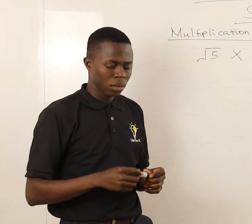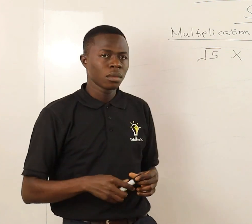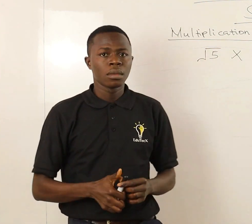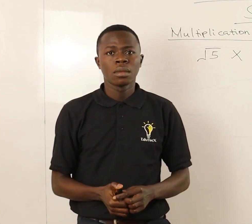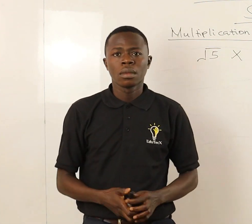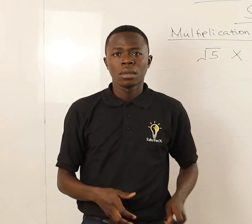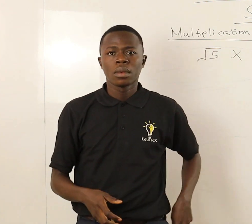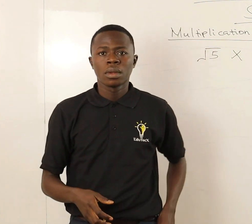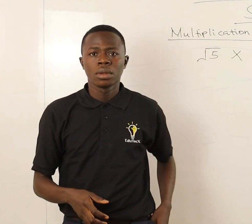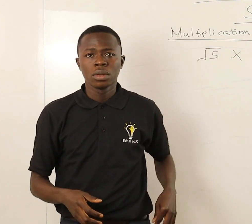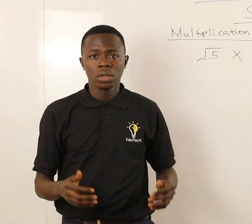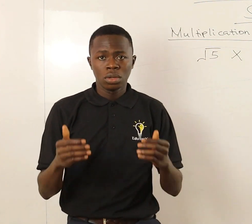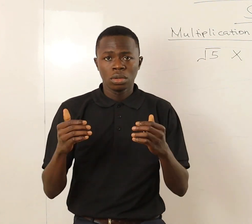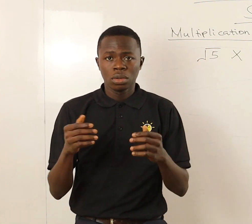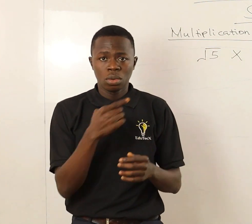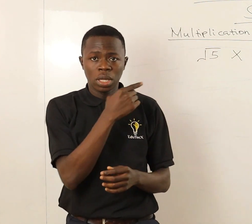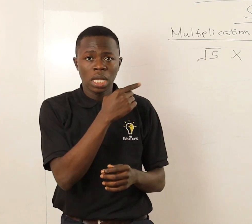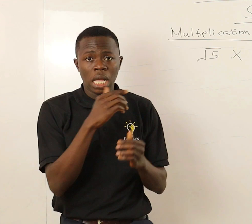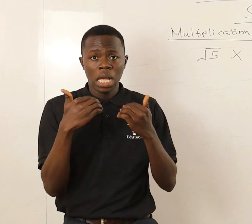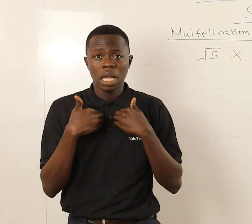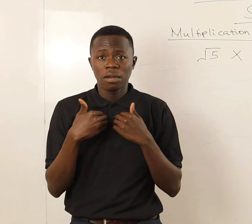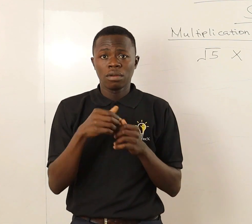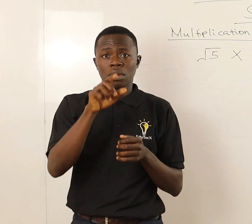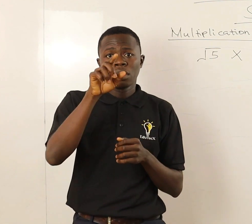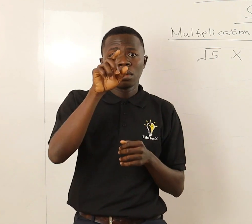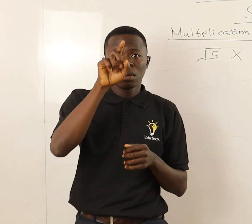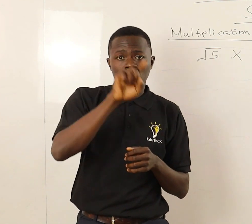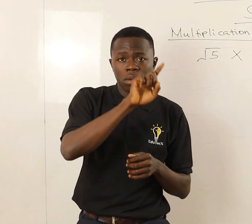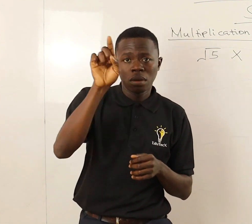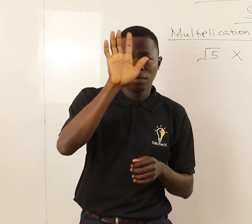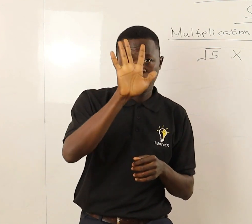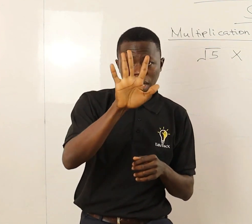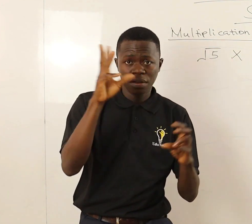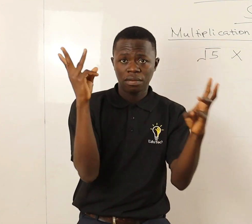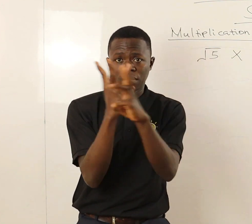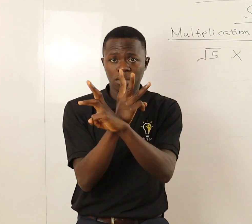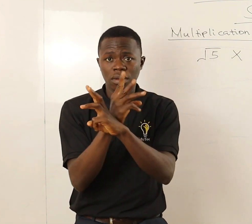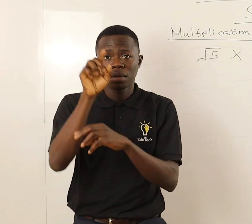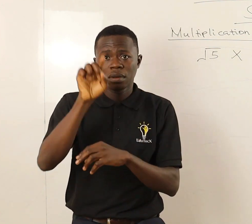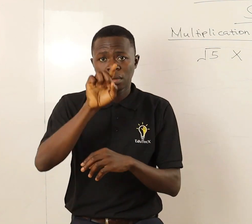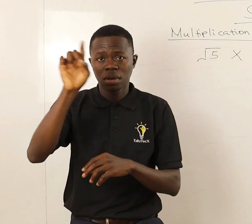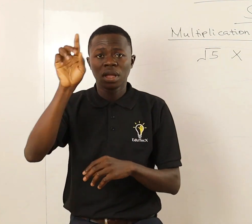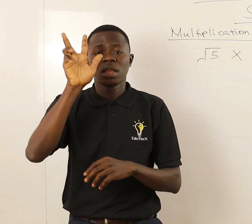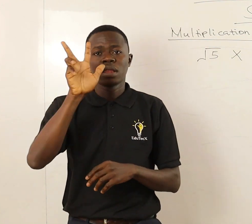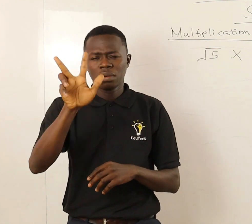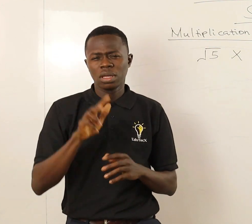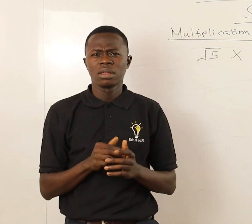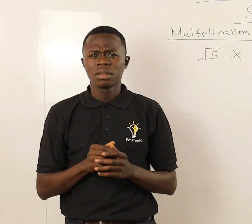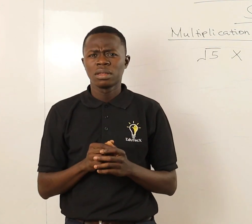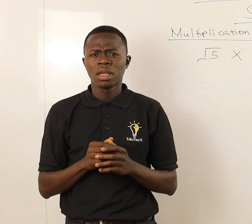So with this example, we have square root of 5 multiplied by square root of 3. Now,